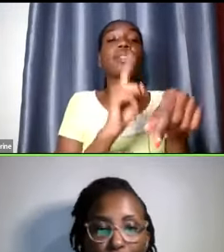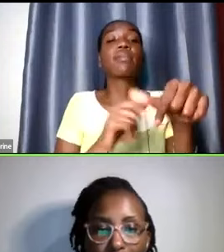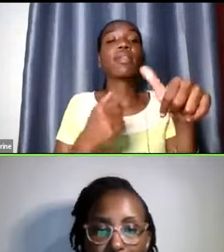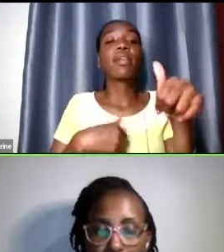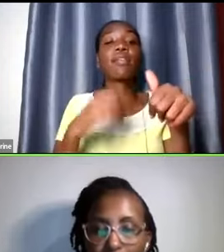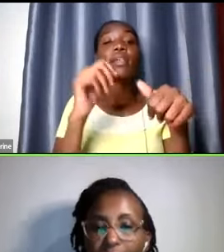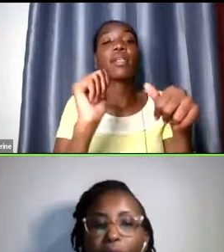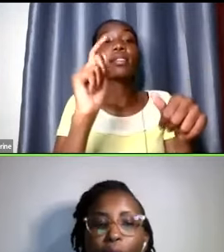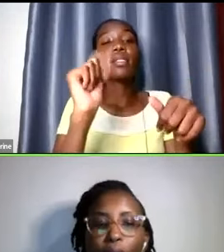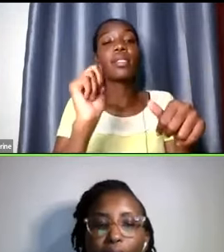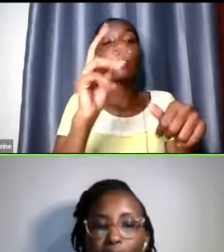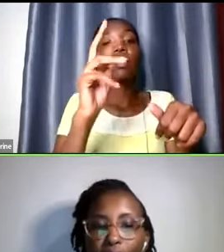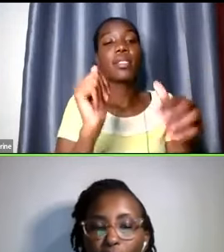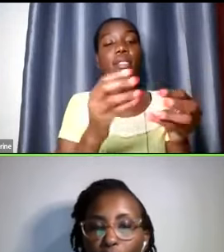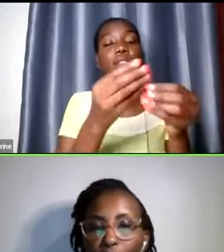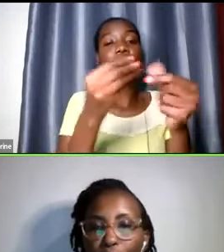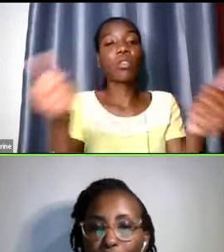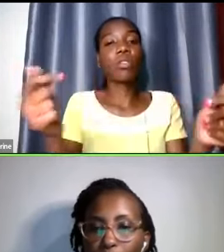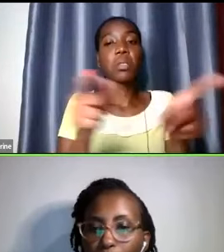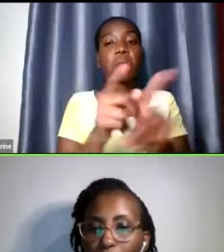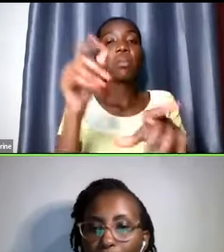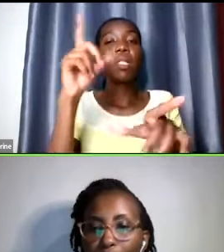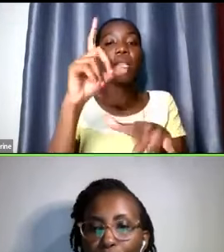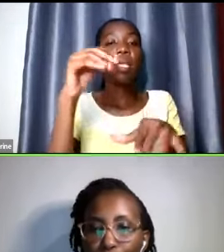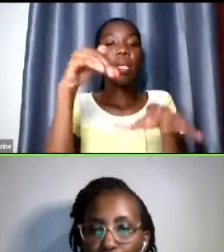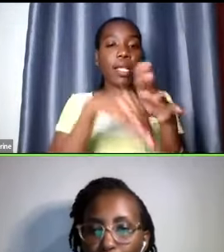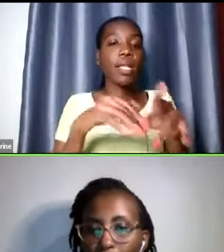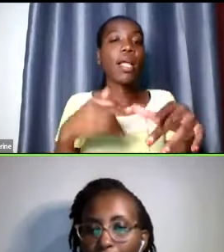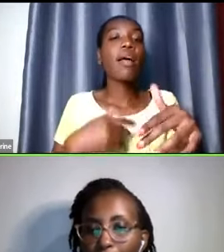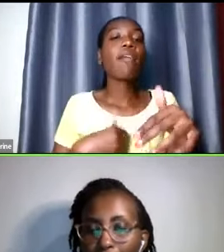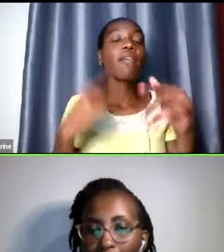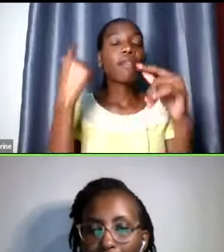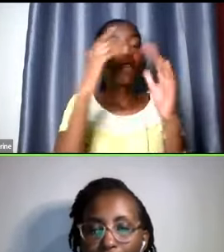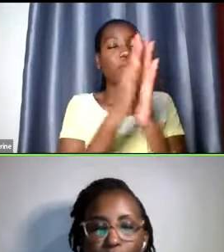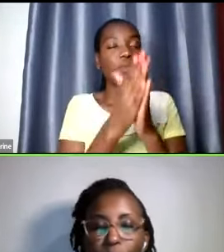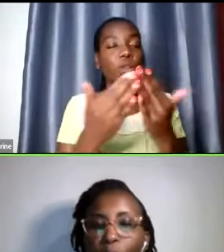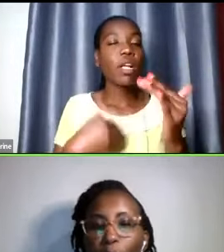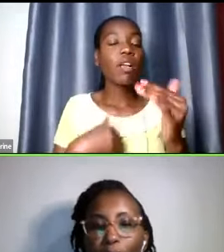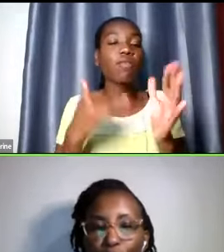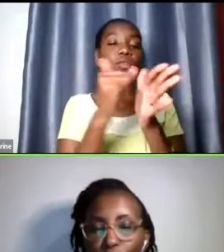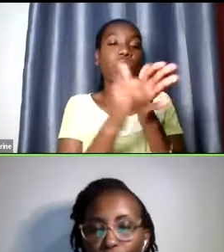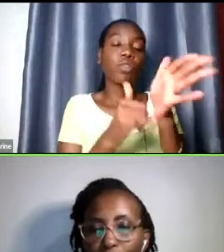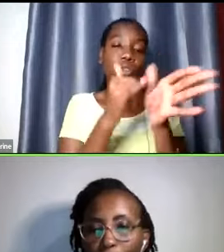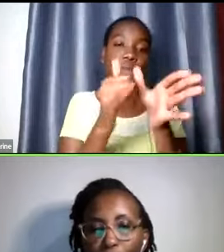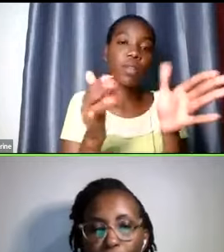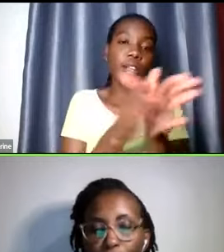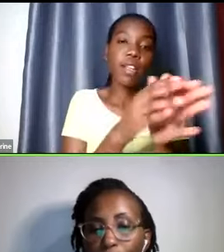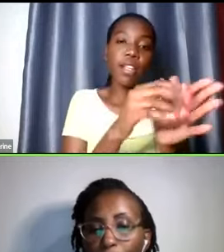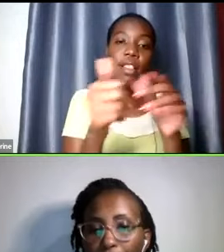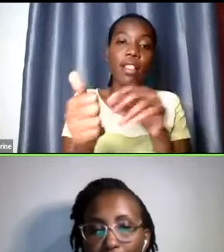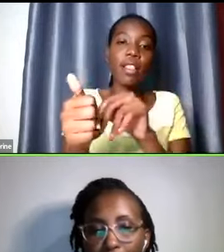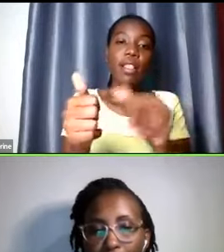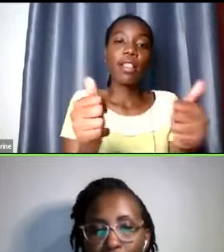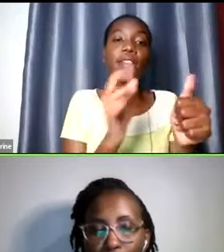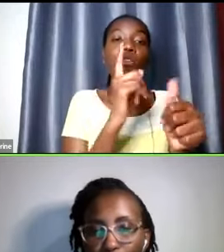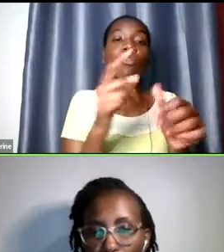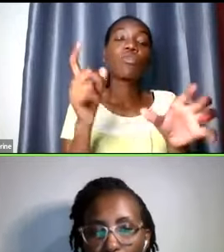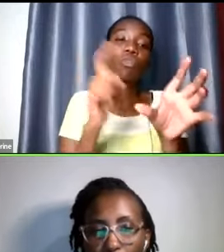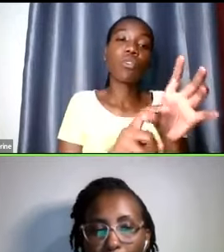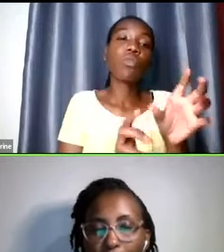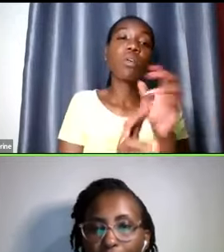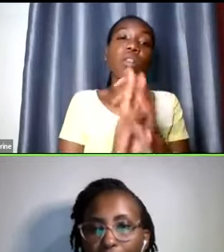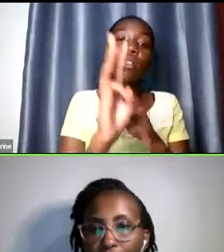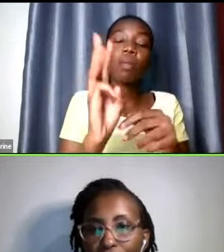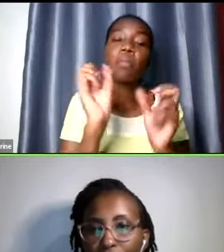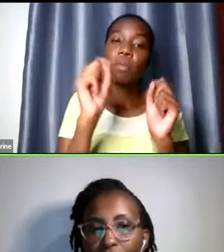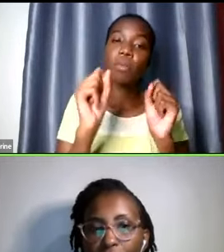also on LinkedIn. We are on Facebook and YouTube, among others. So please join WhatsApp group. It will be easier to follow